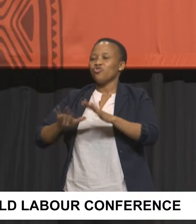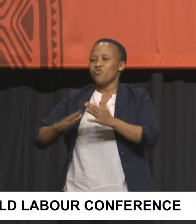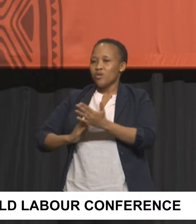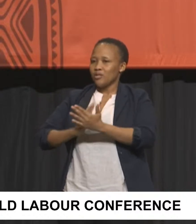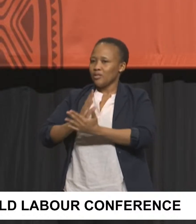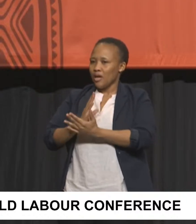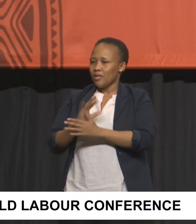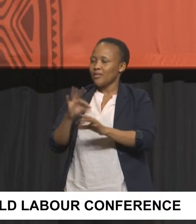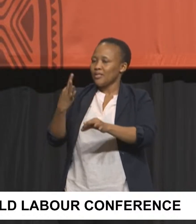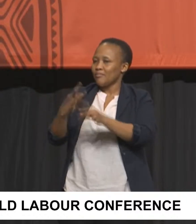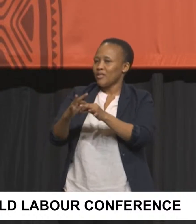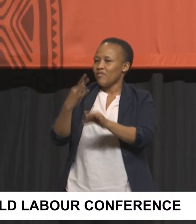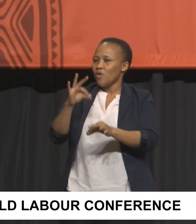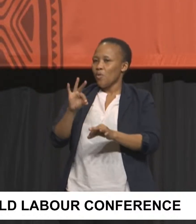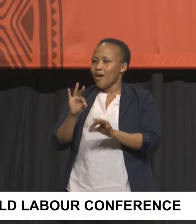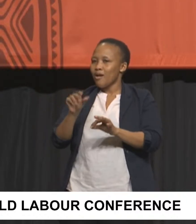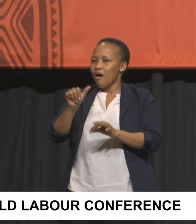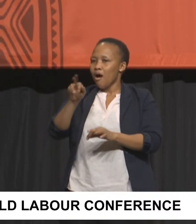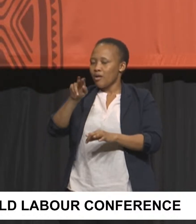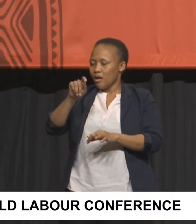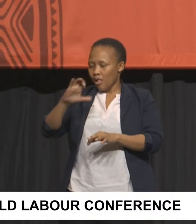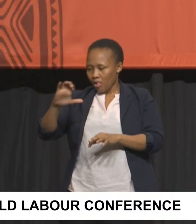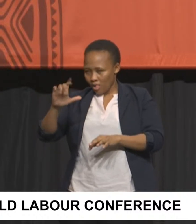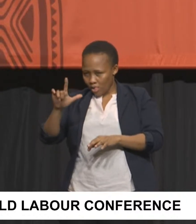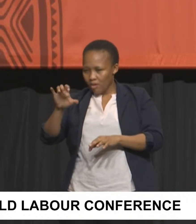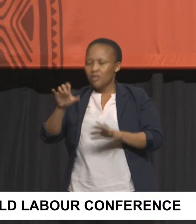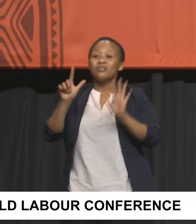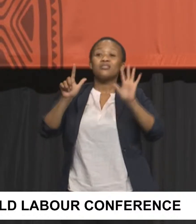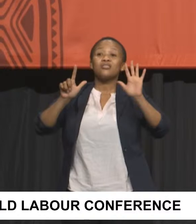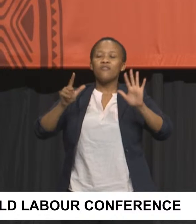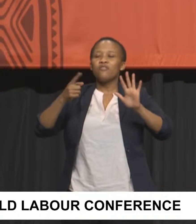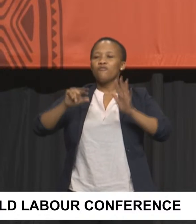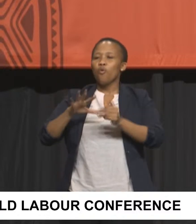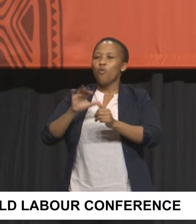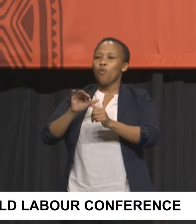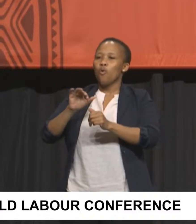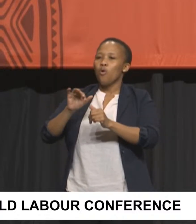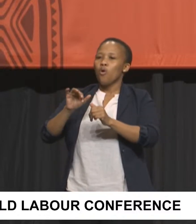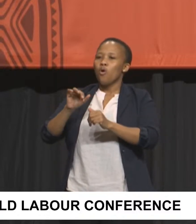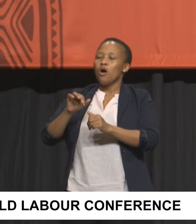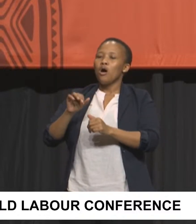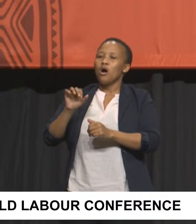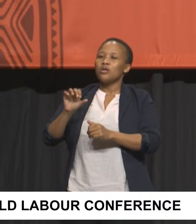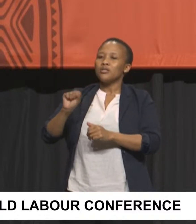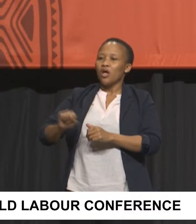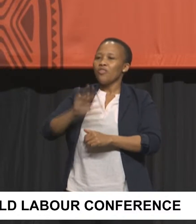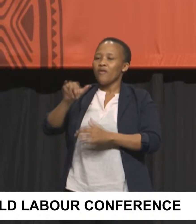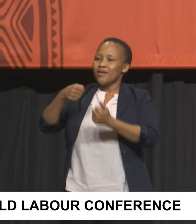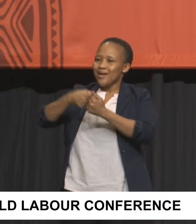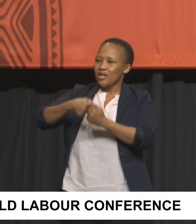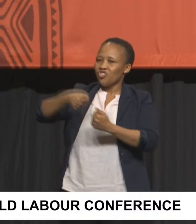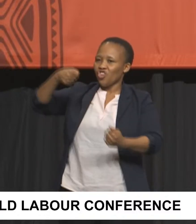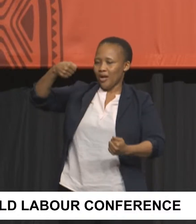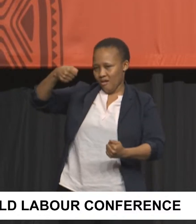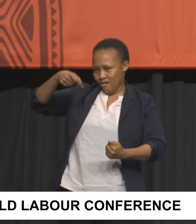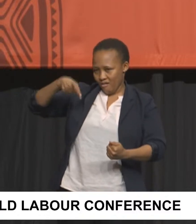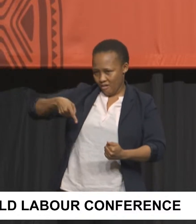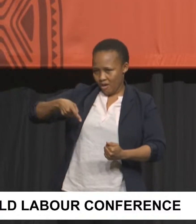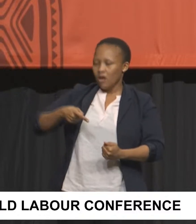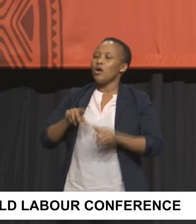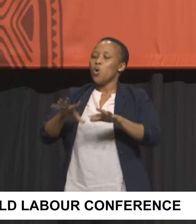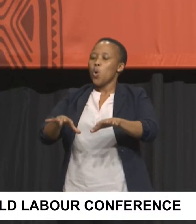Article 7 of the African Charter on the Right and Welfare of the Child, which is the hosting